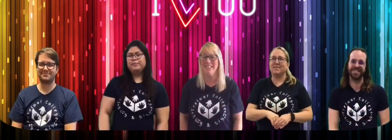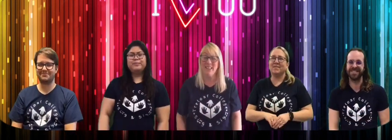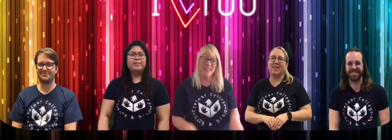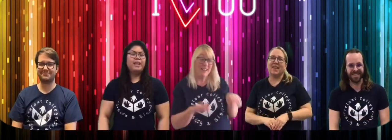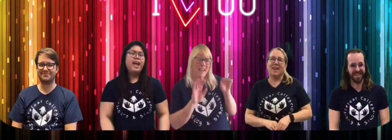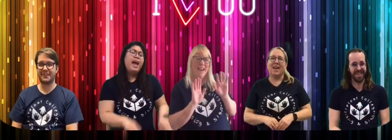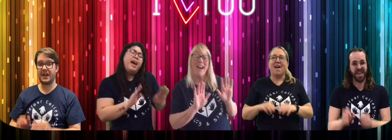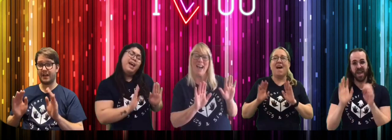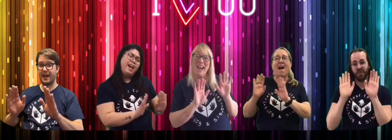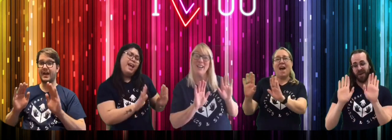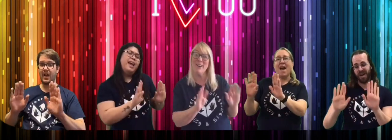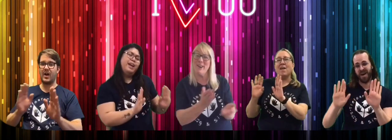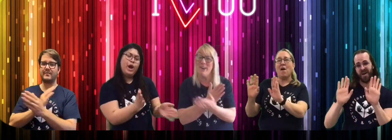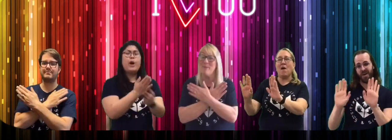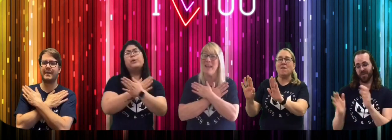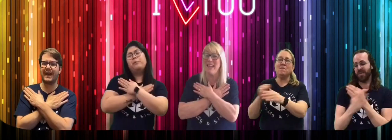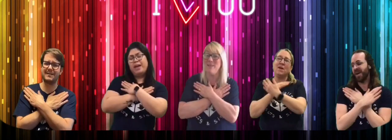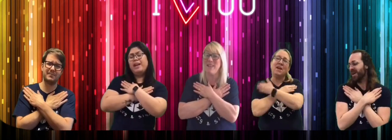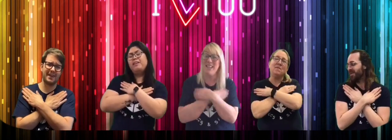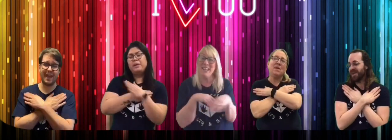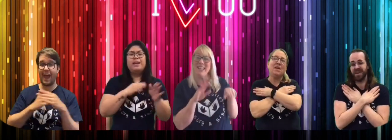Bye-bye.